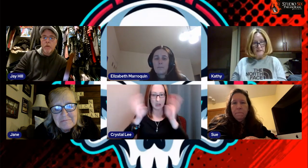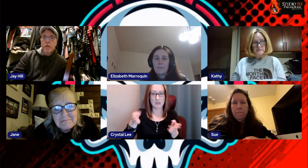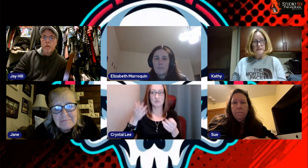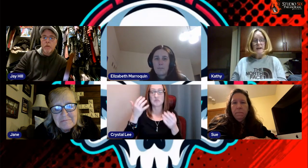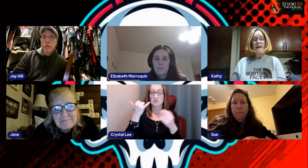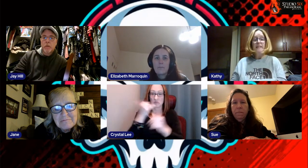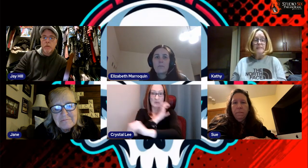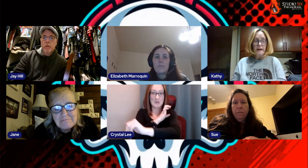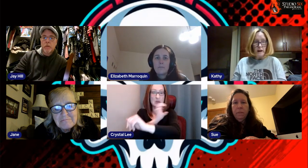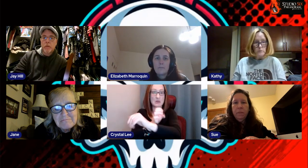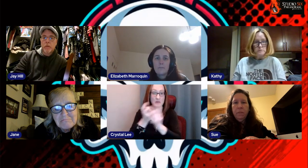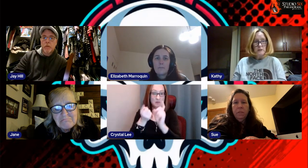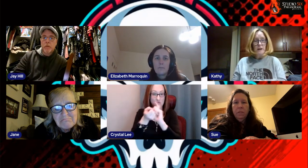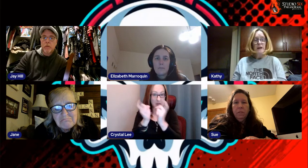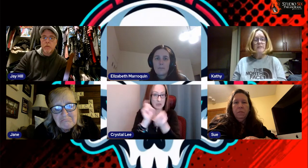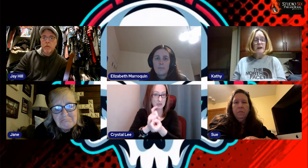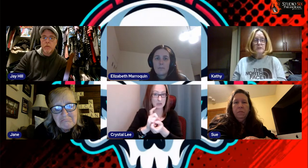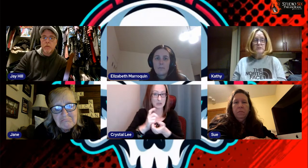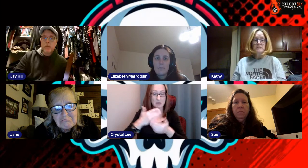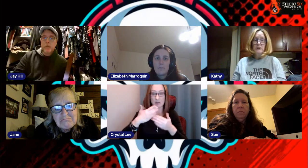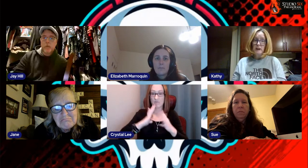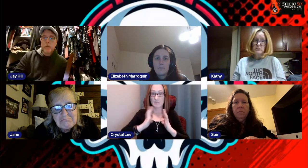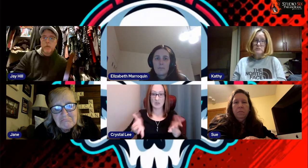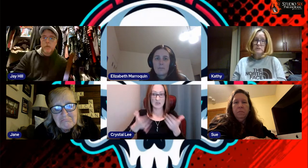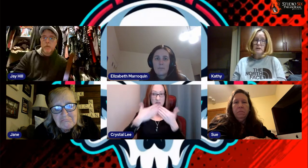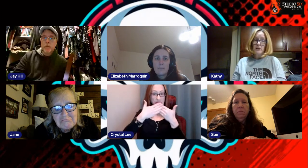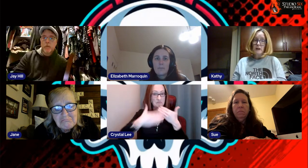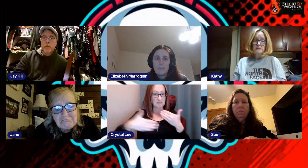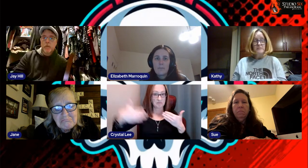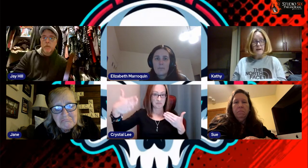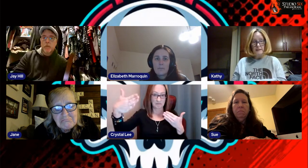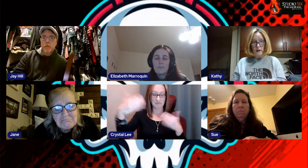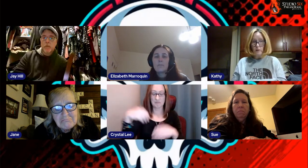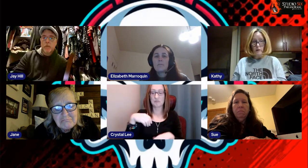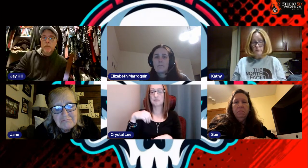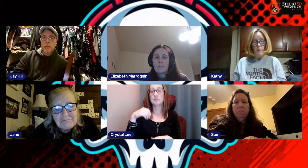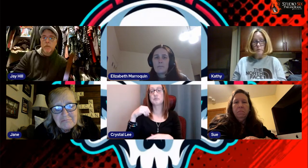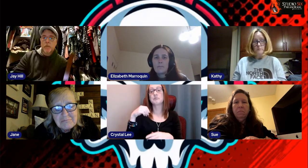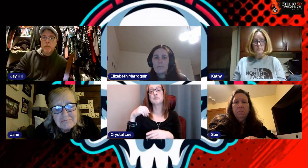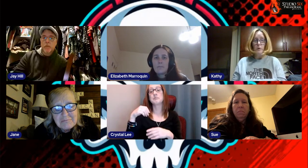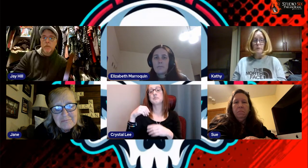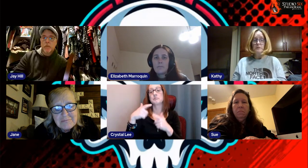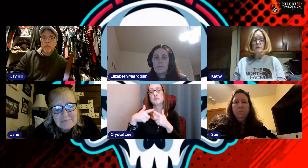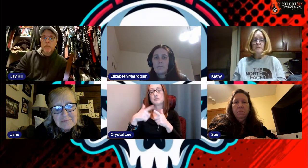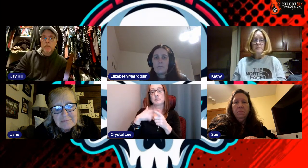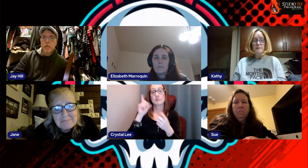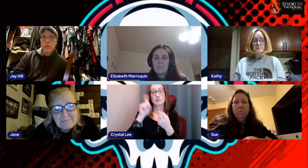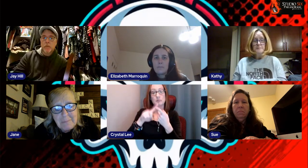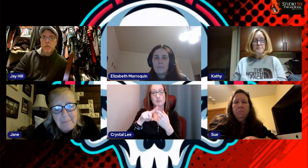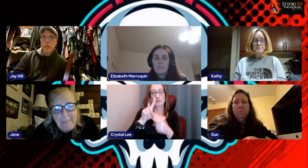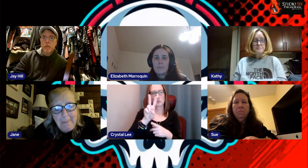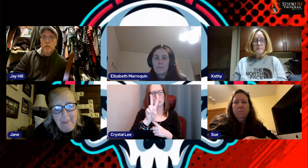and prays and clean the house. And the energy change. And it's fine now from going forward.